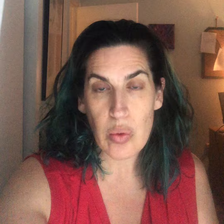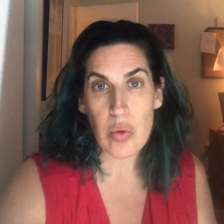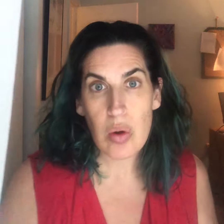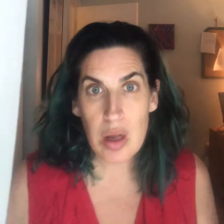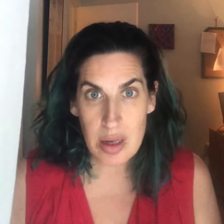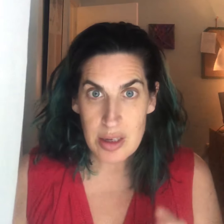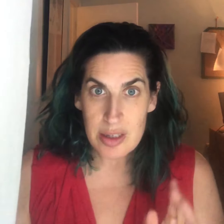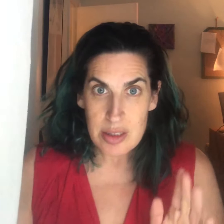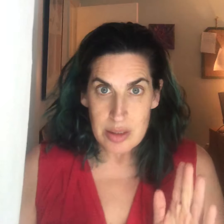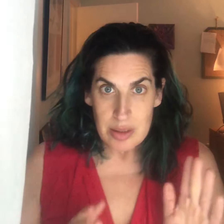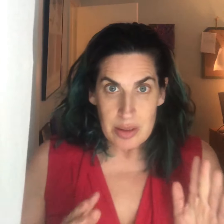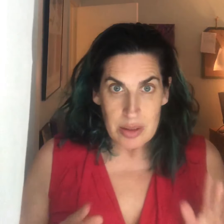Nubz